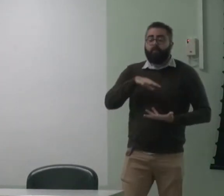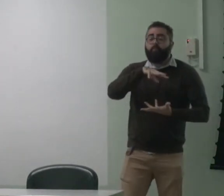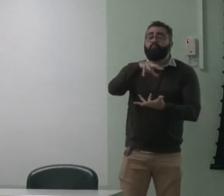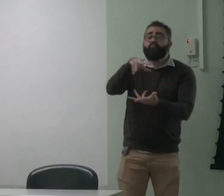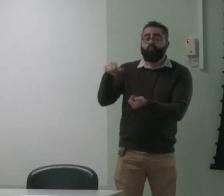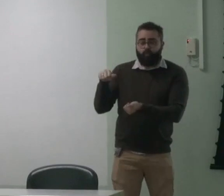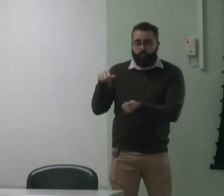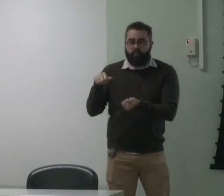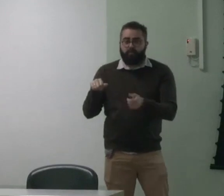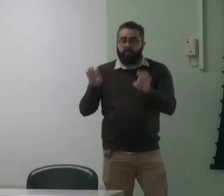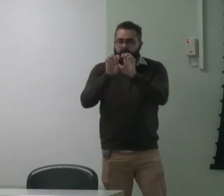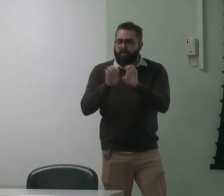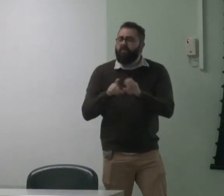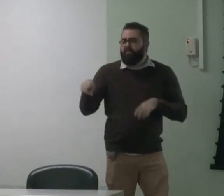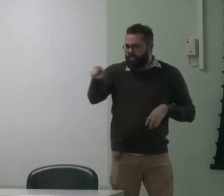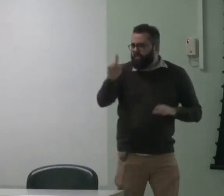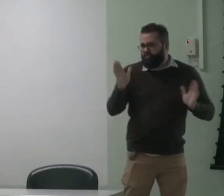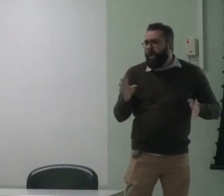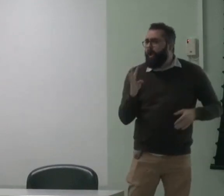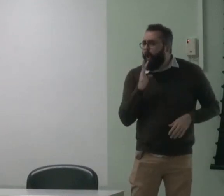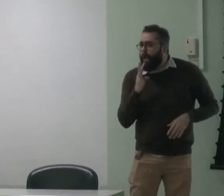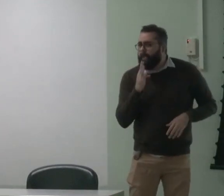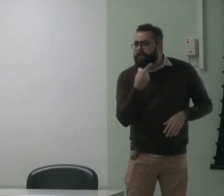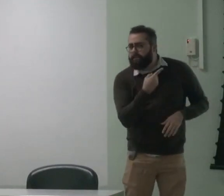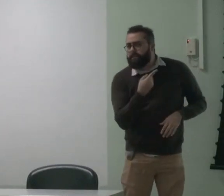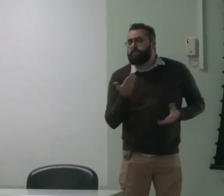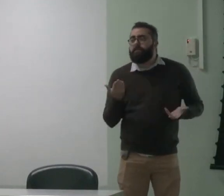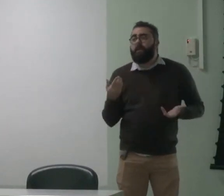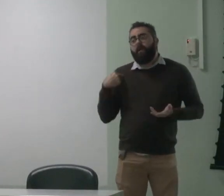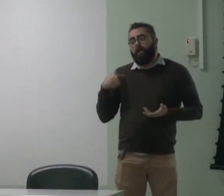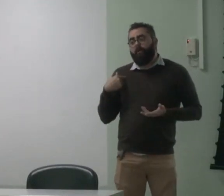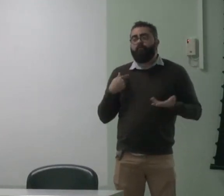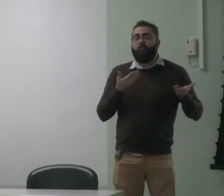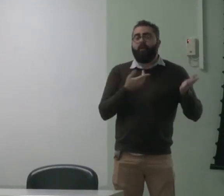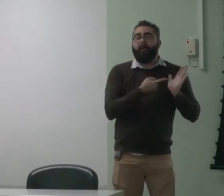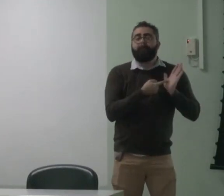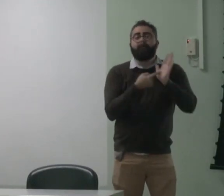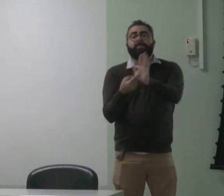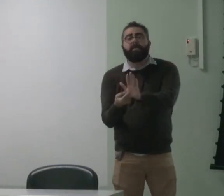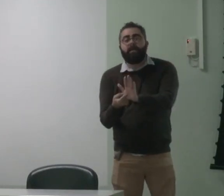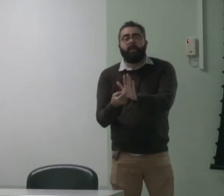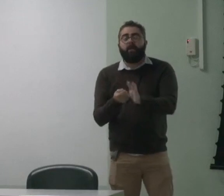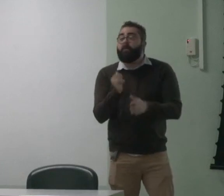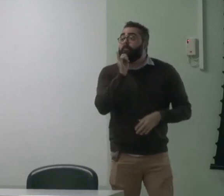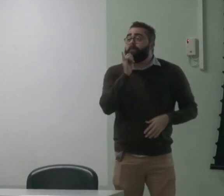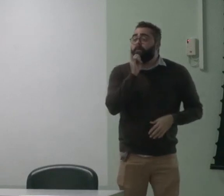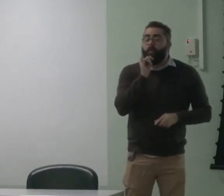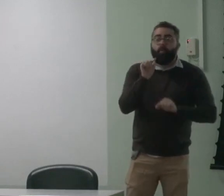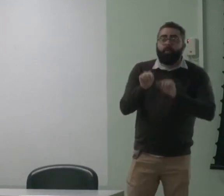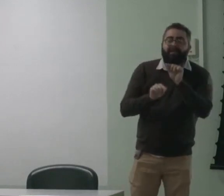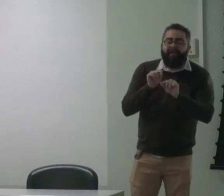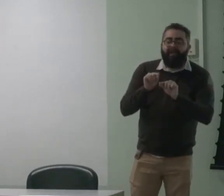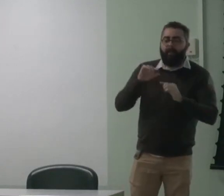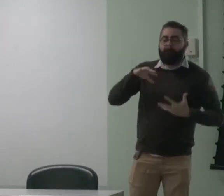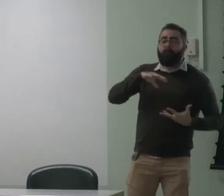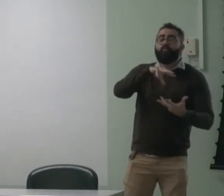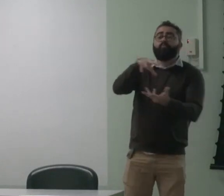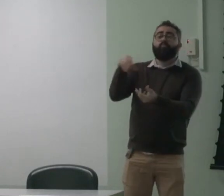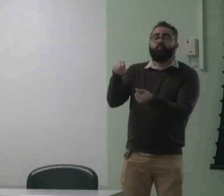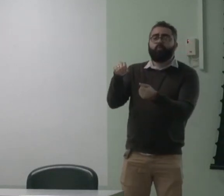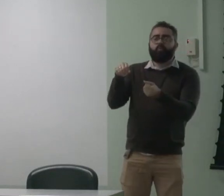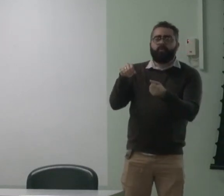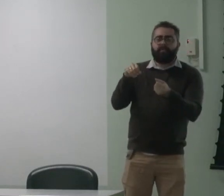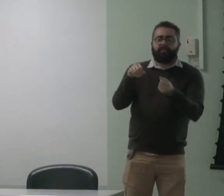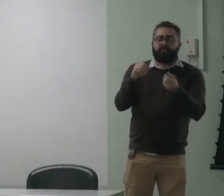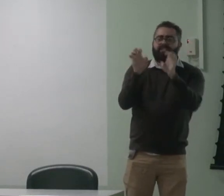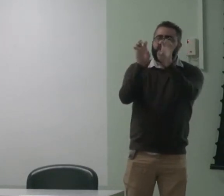some of you may have heard of it. I will definitely introduce the thing. So what is universal dependencies? If you look at the